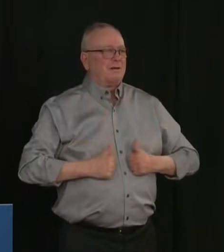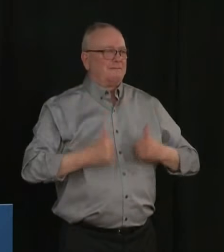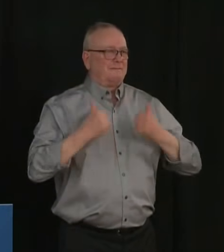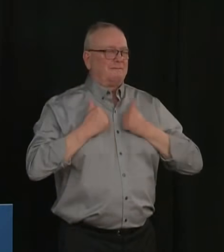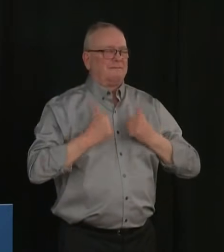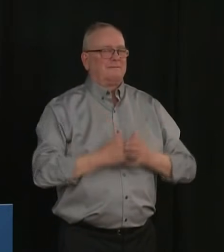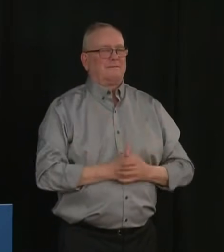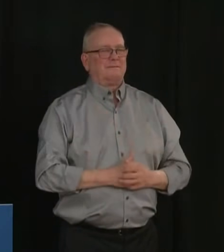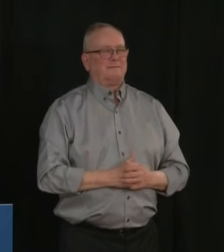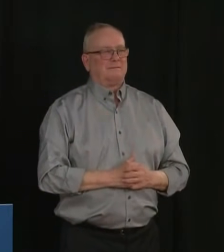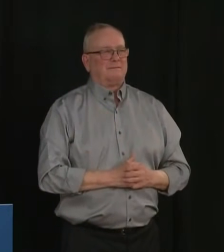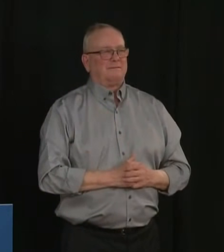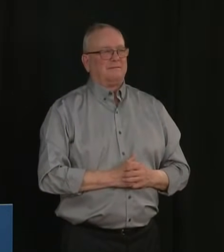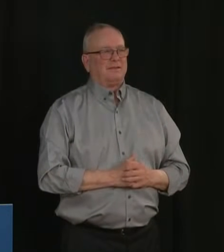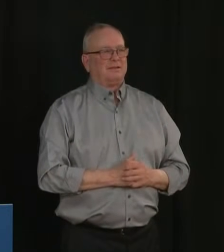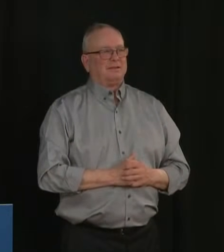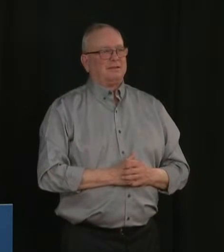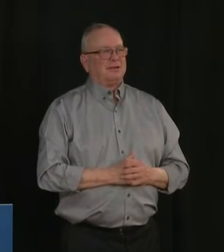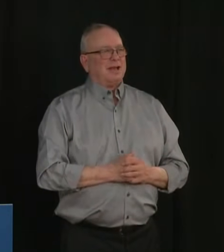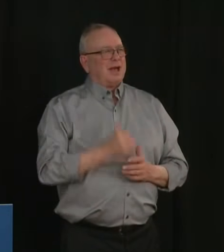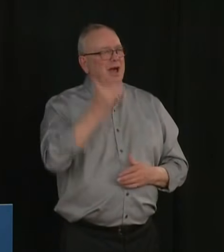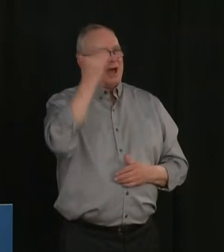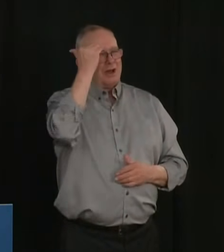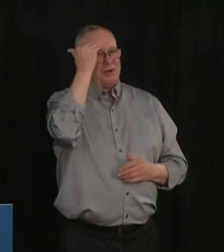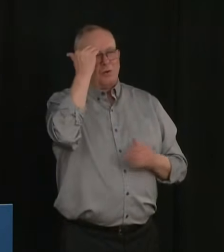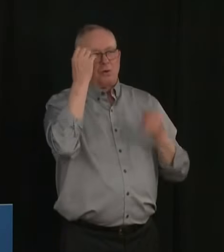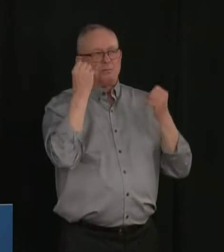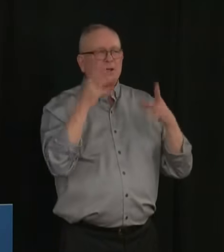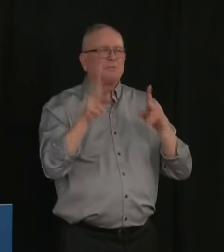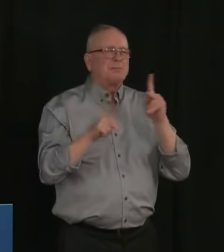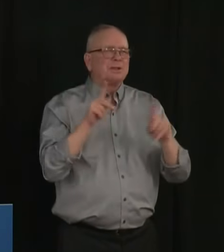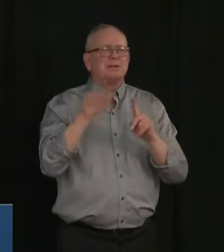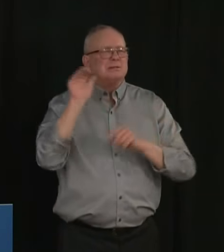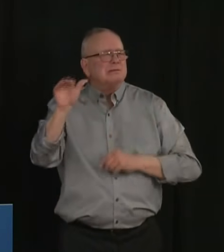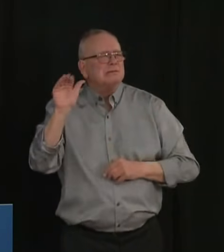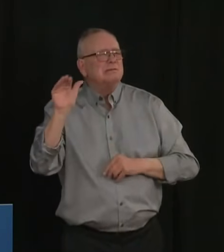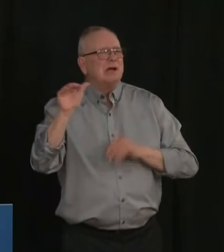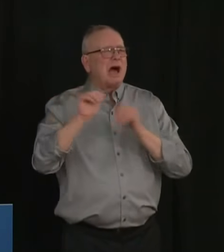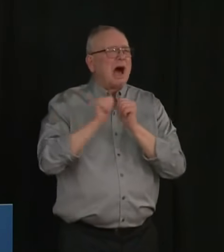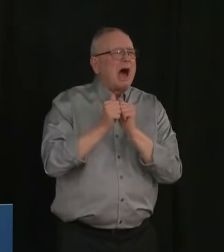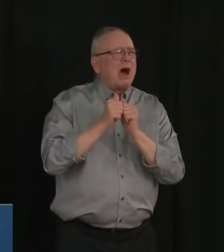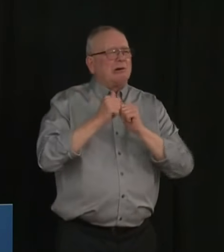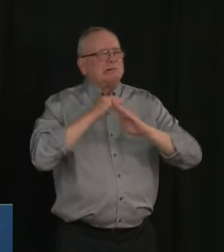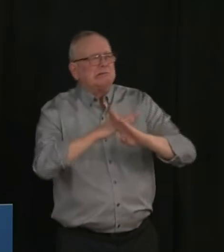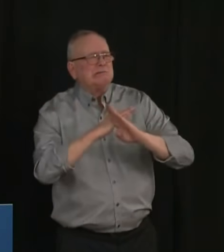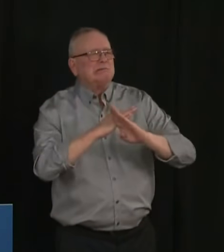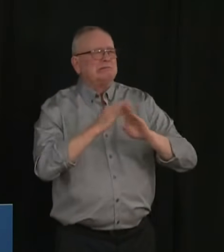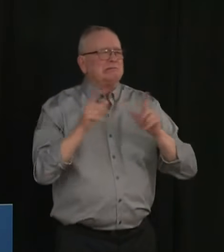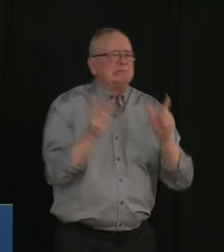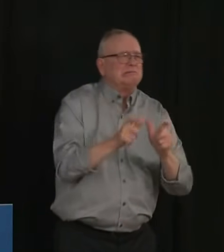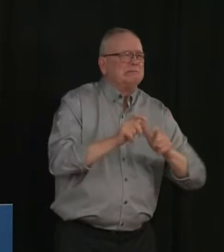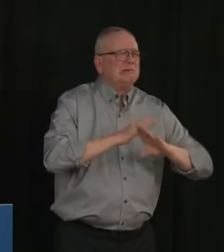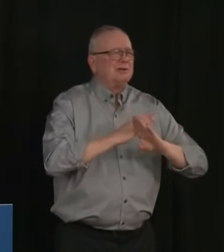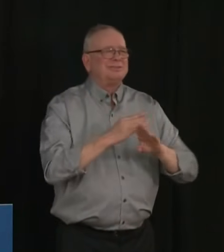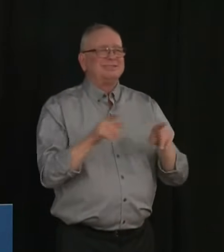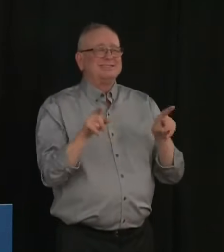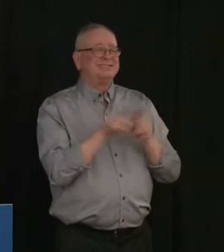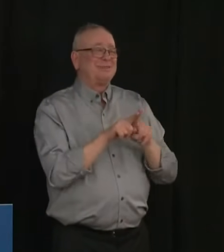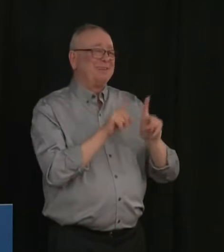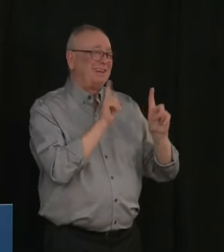wonder what they can do to stop the spread of these variants. The answer is not new, but it is more important than